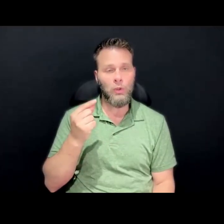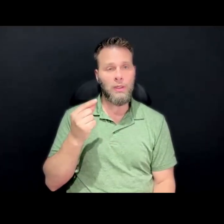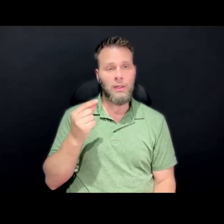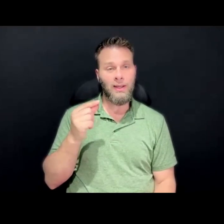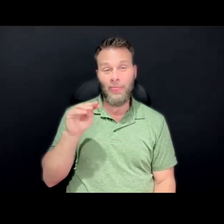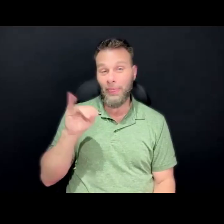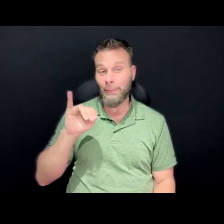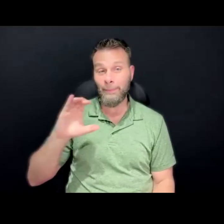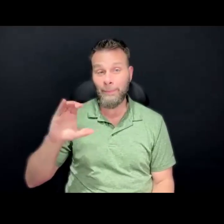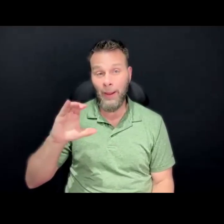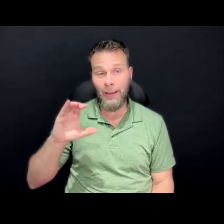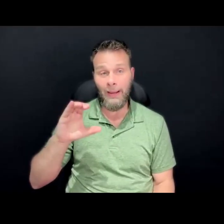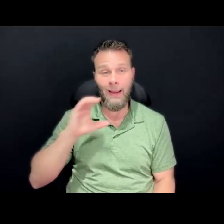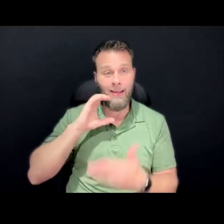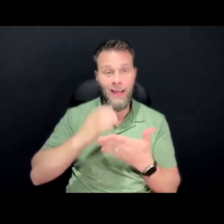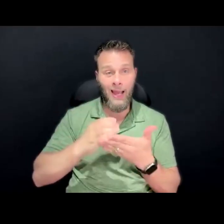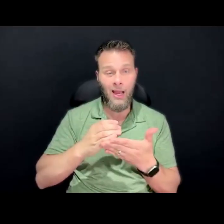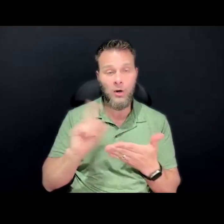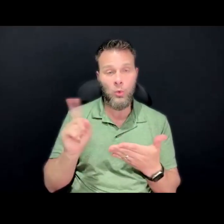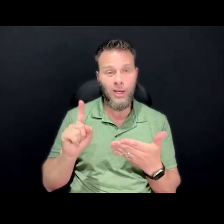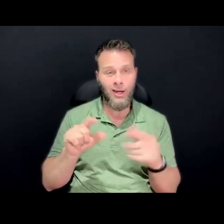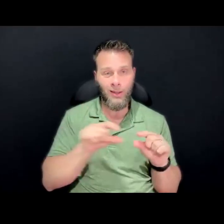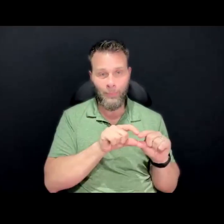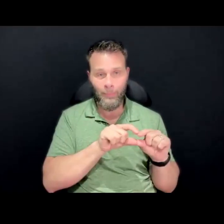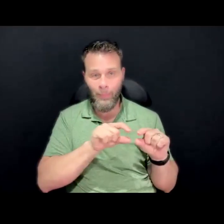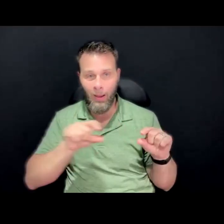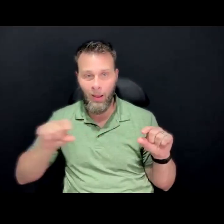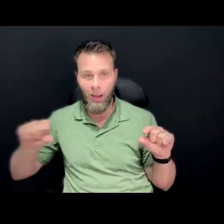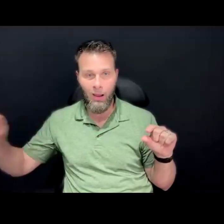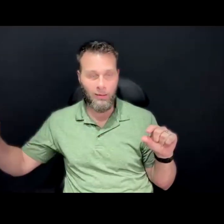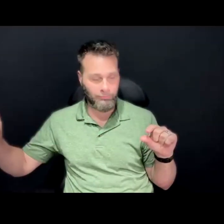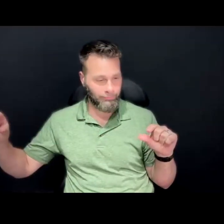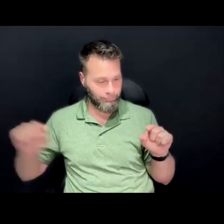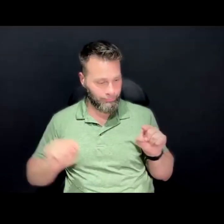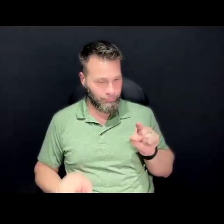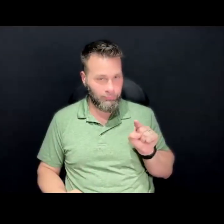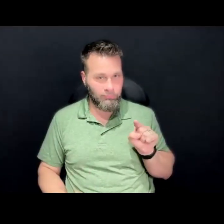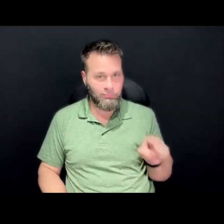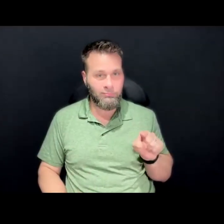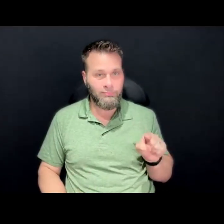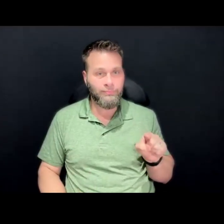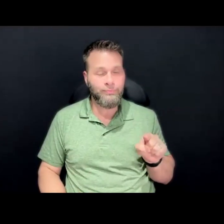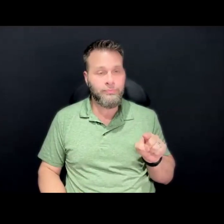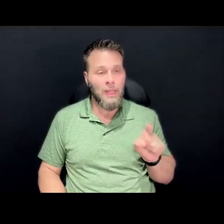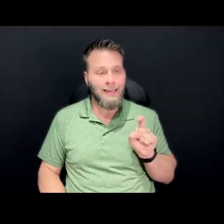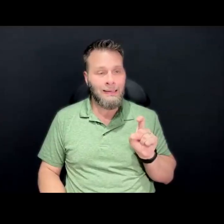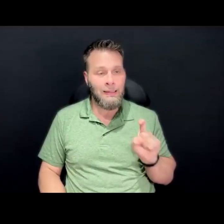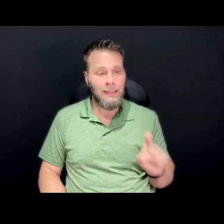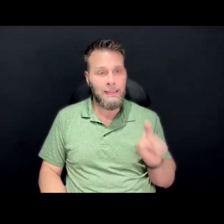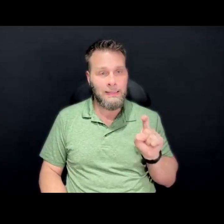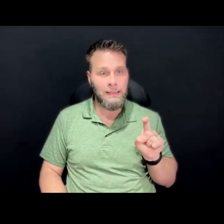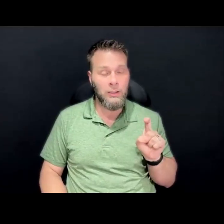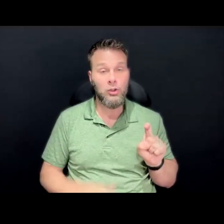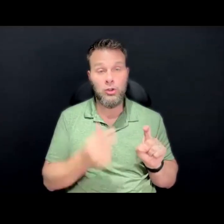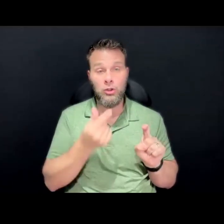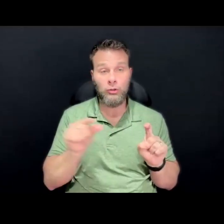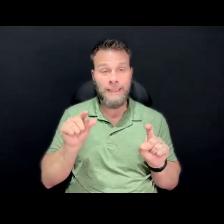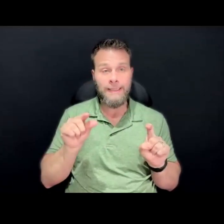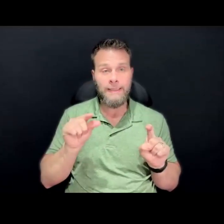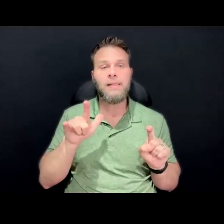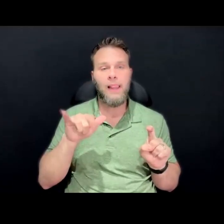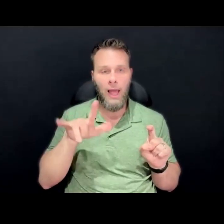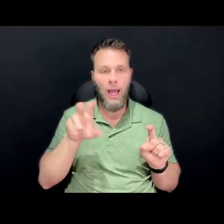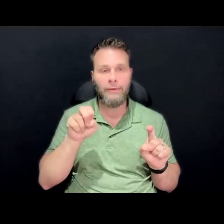the microphone icon located at the bottom or lower left of your screen, and just click it. And then once you see it's green, that means you are live.